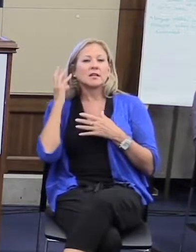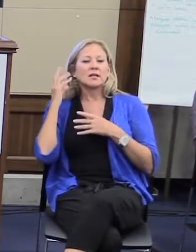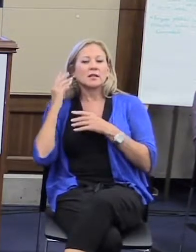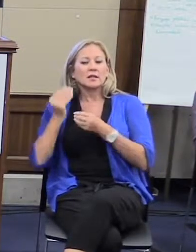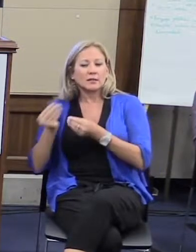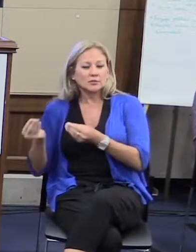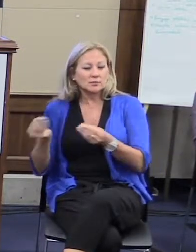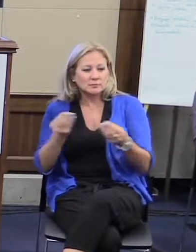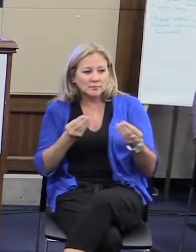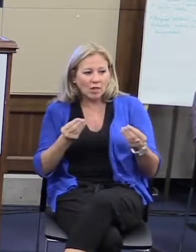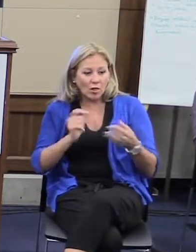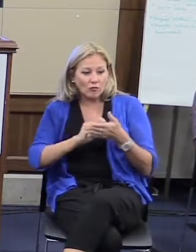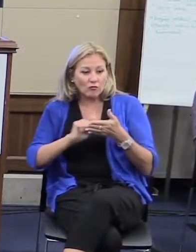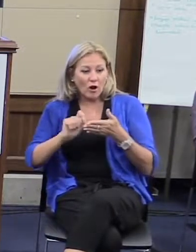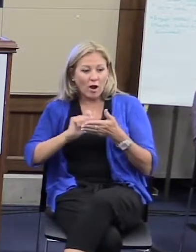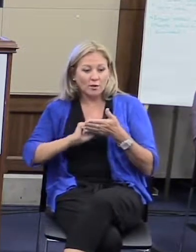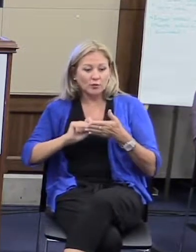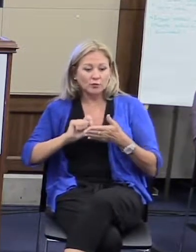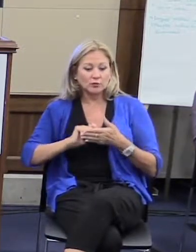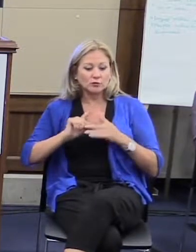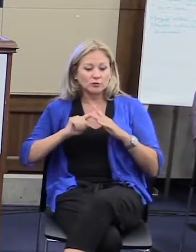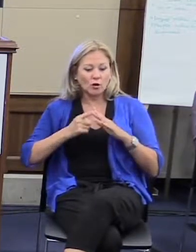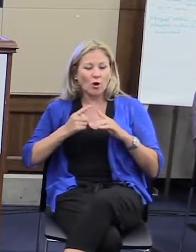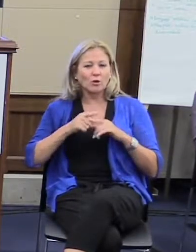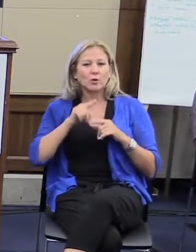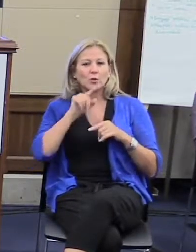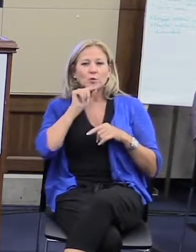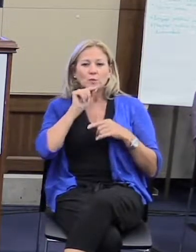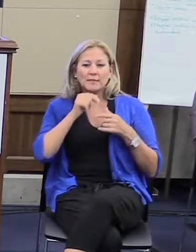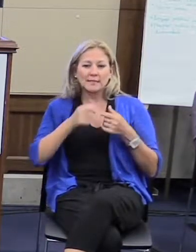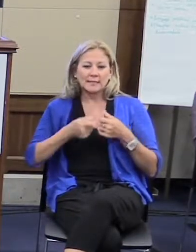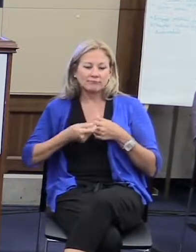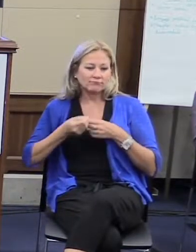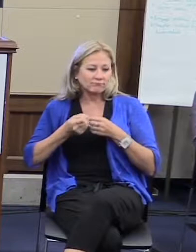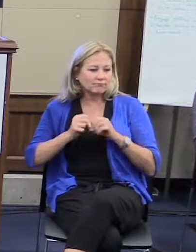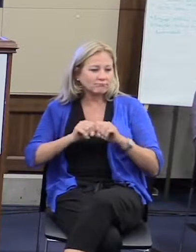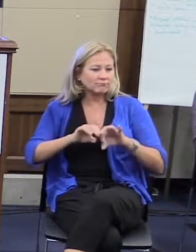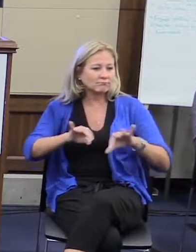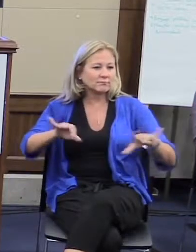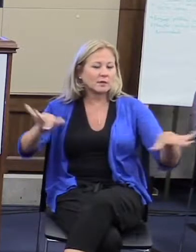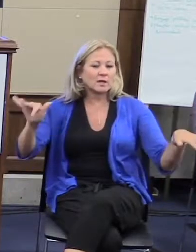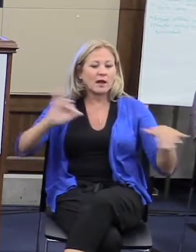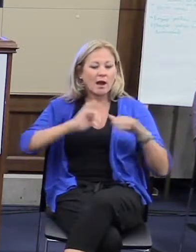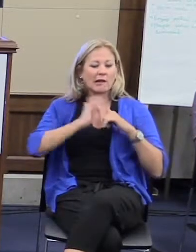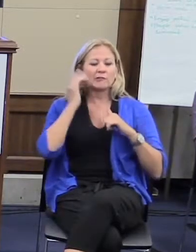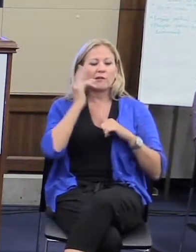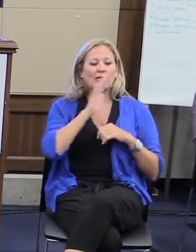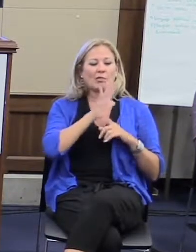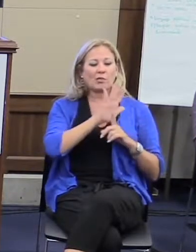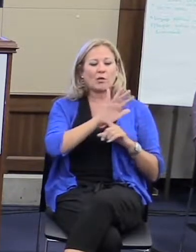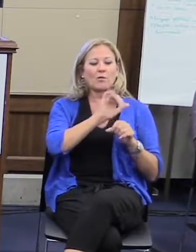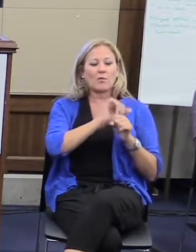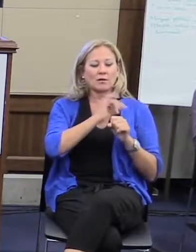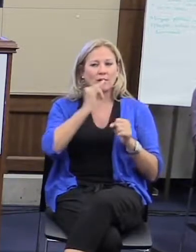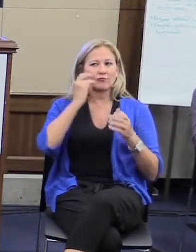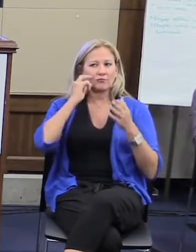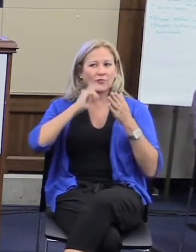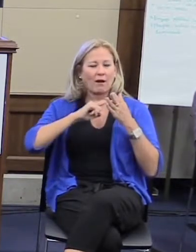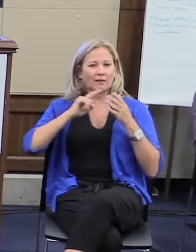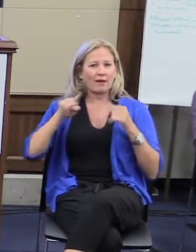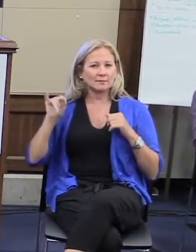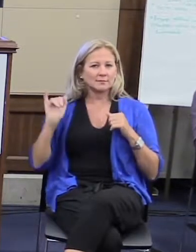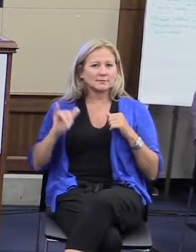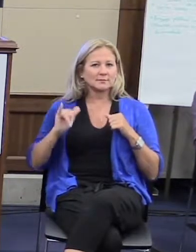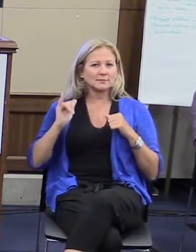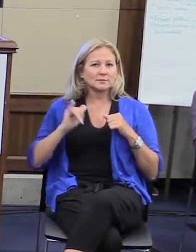room, they started tweeting it out, of how they realized that their work is being recognized. And